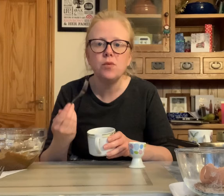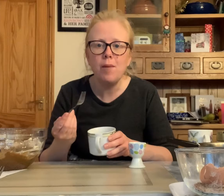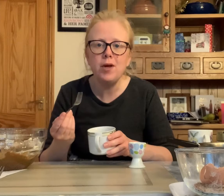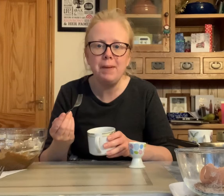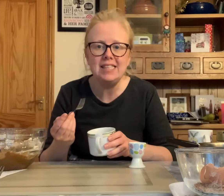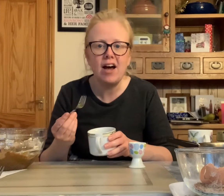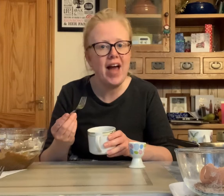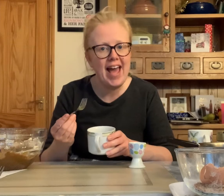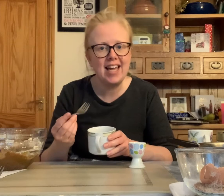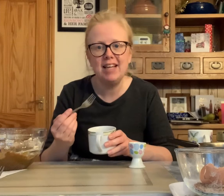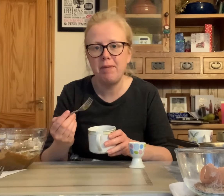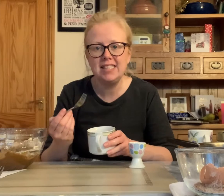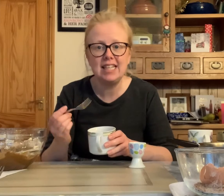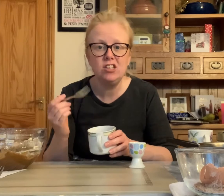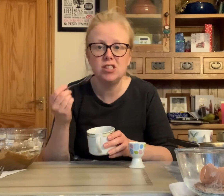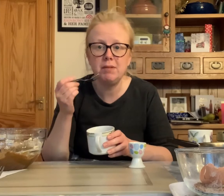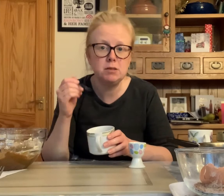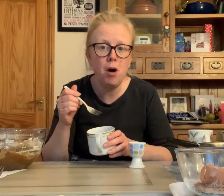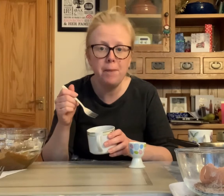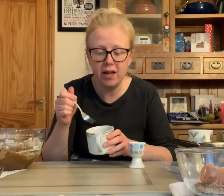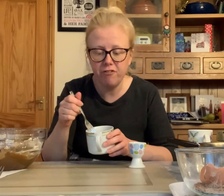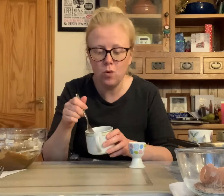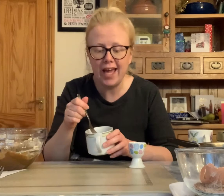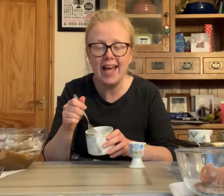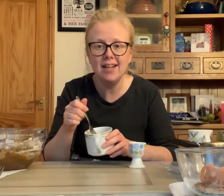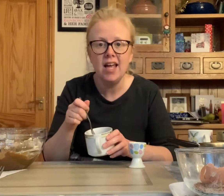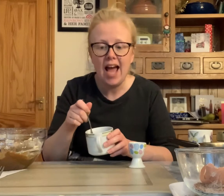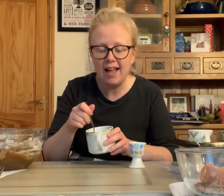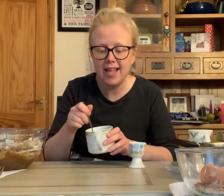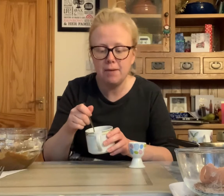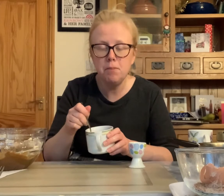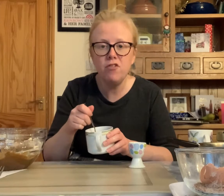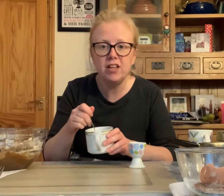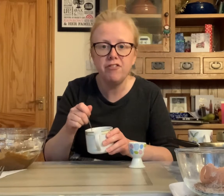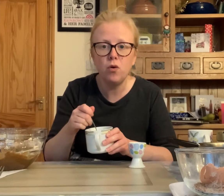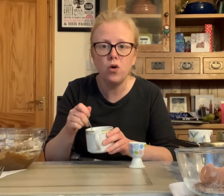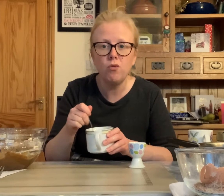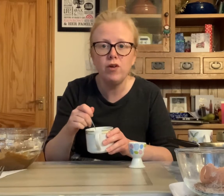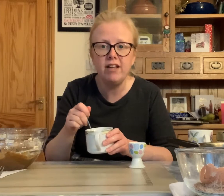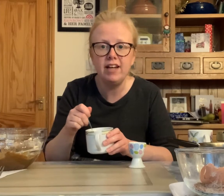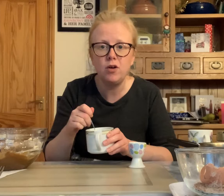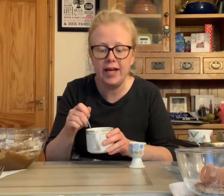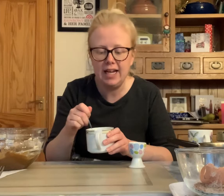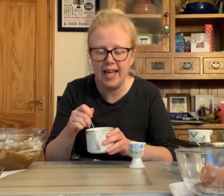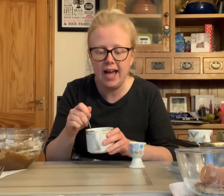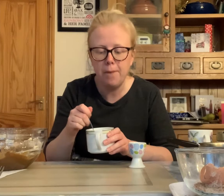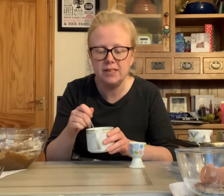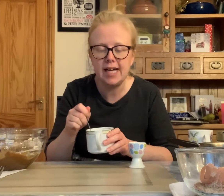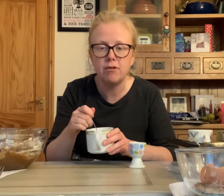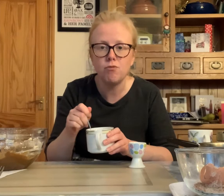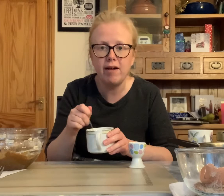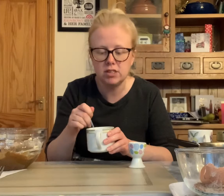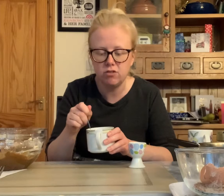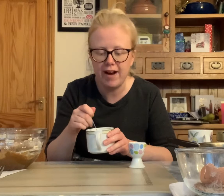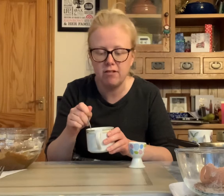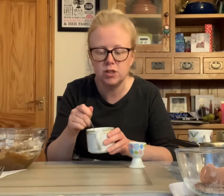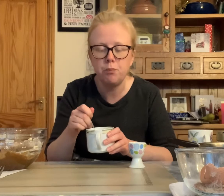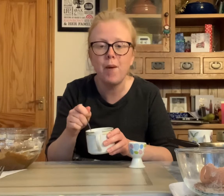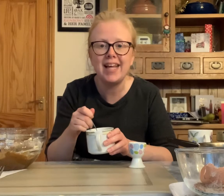we beat our egg, it basically just means popping a fork in and then moving the fork really, really quickly up and down and around to break